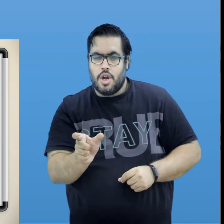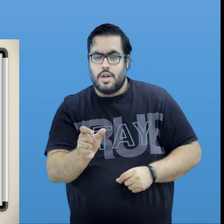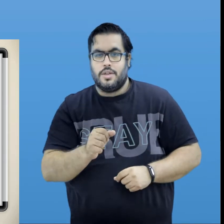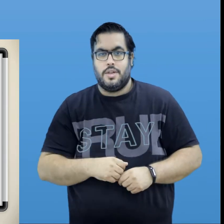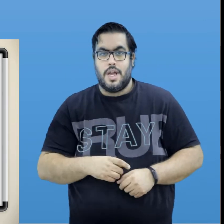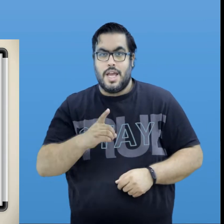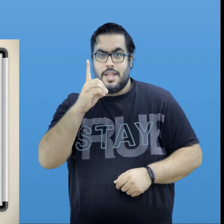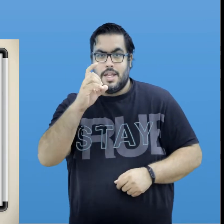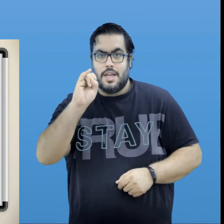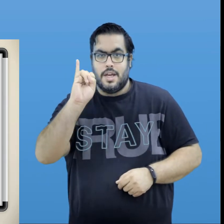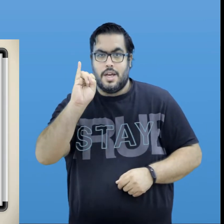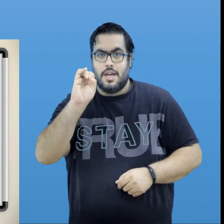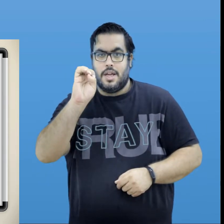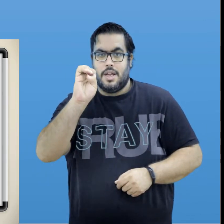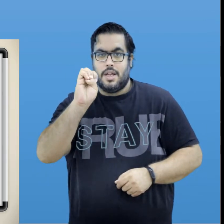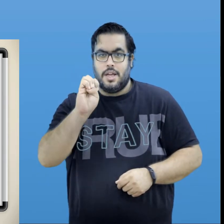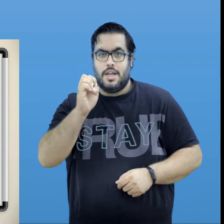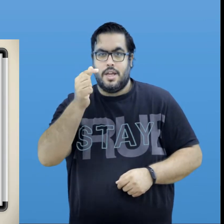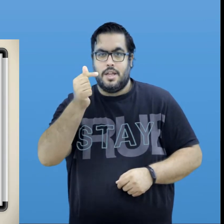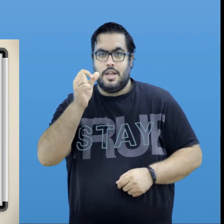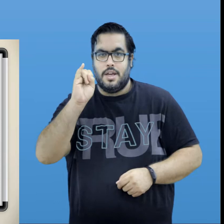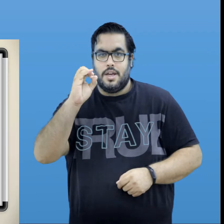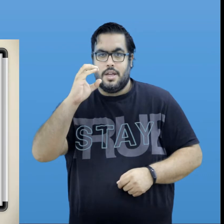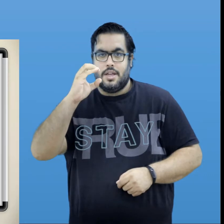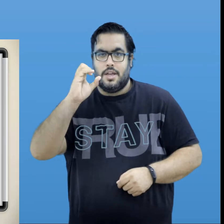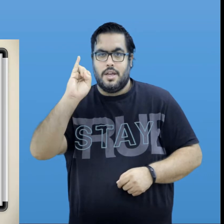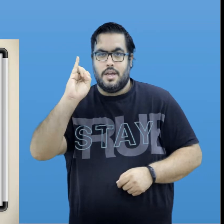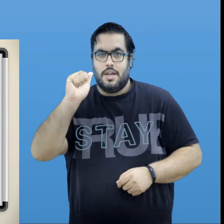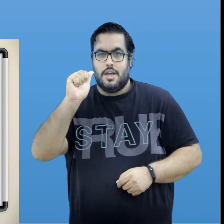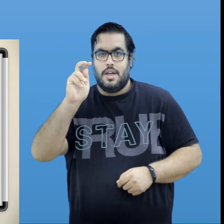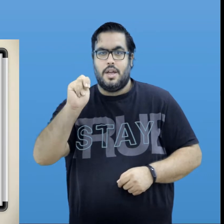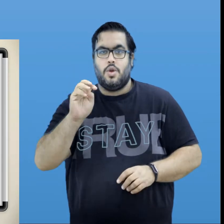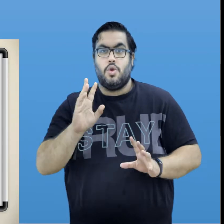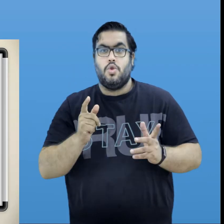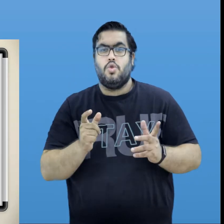We have this paragraph for carbohydrates.